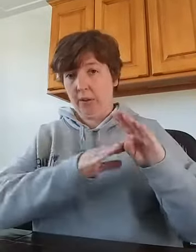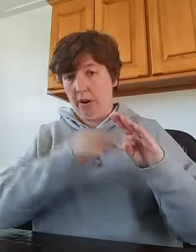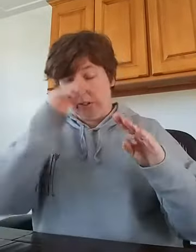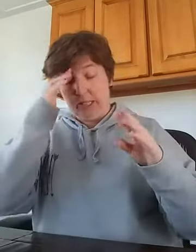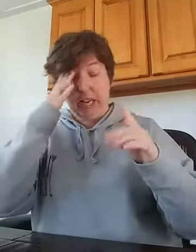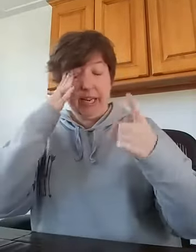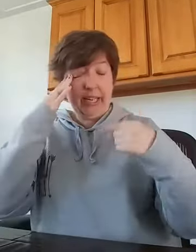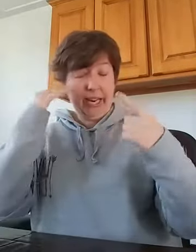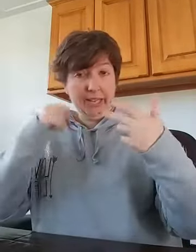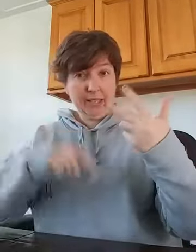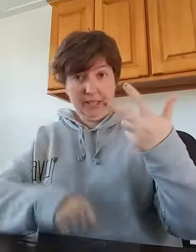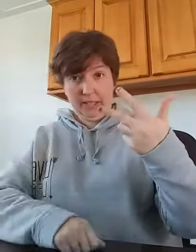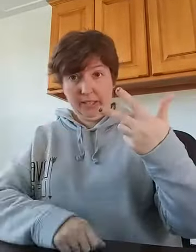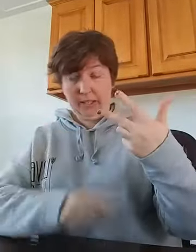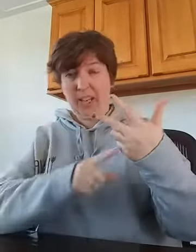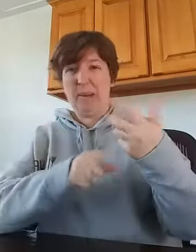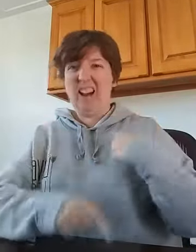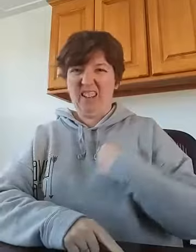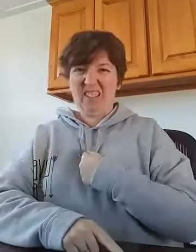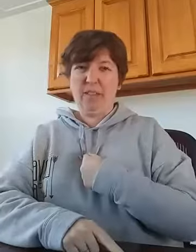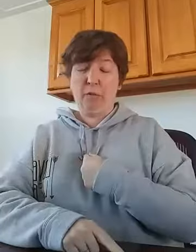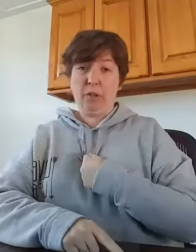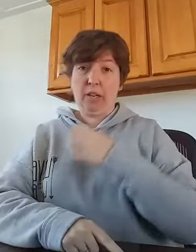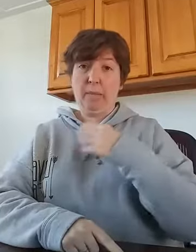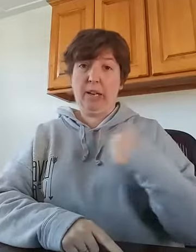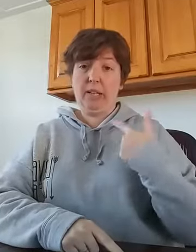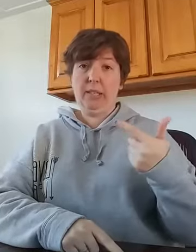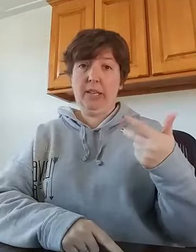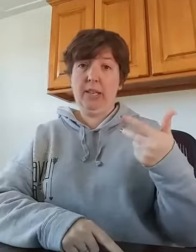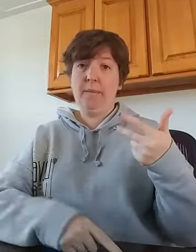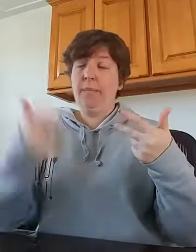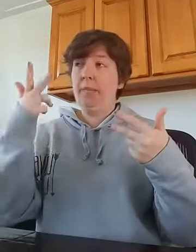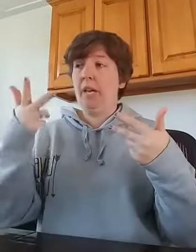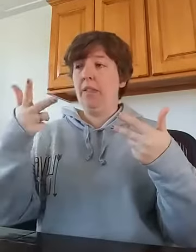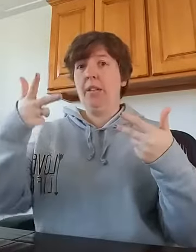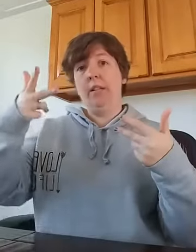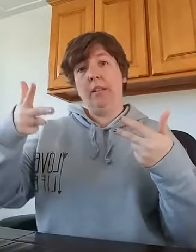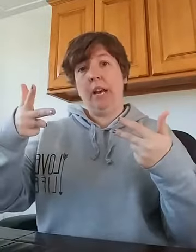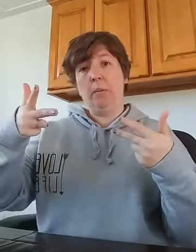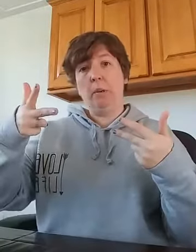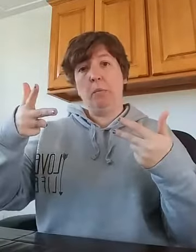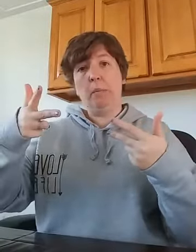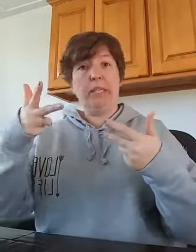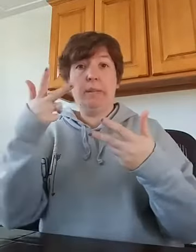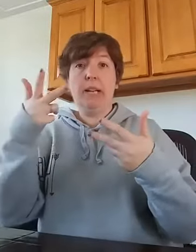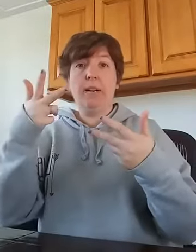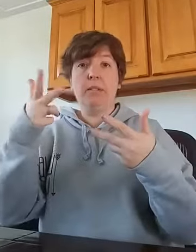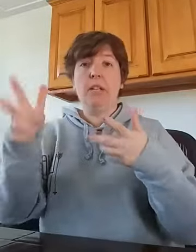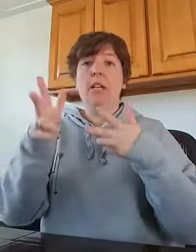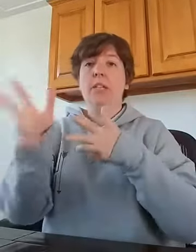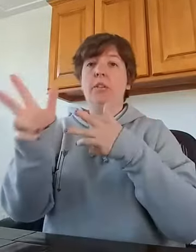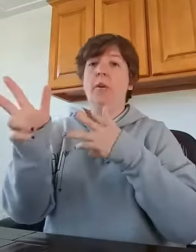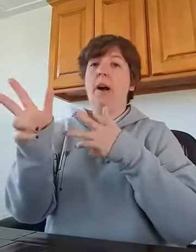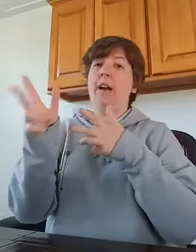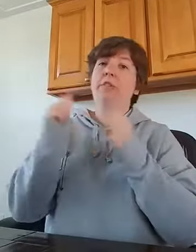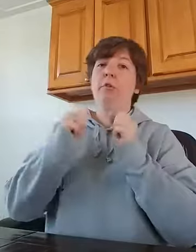our signing hand is going to be us if we're talking about us. And then the other one will be somebody else. So I have 2 cars